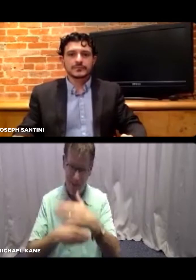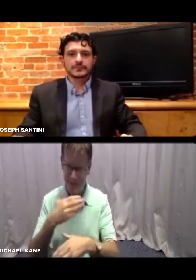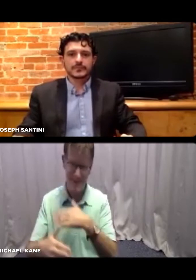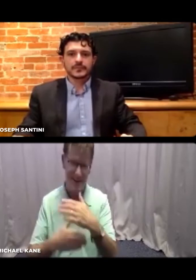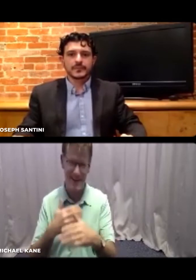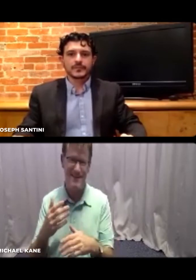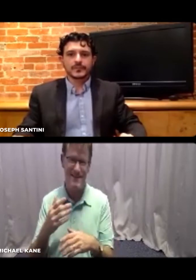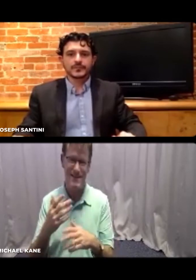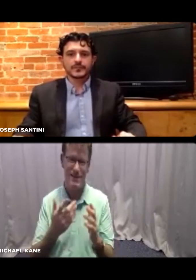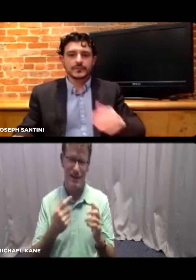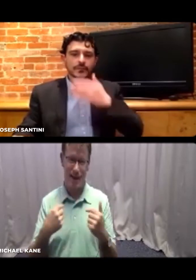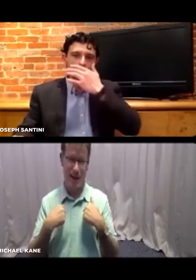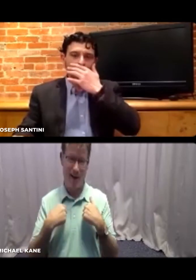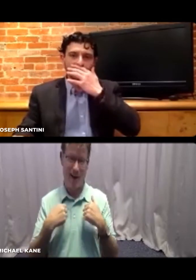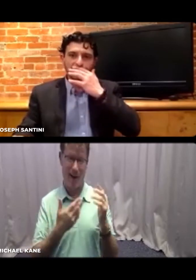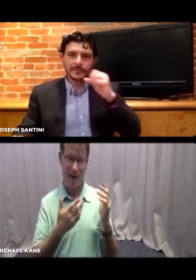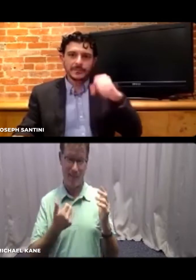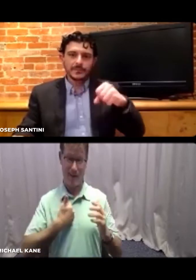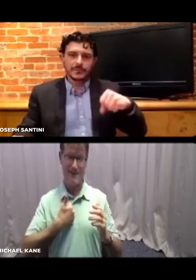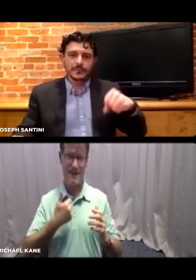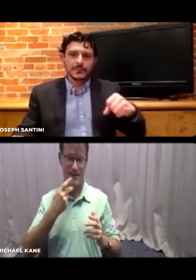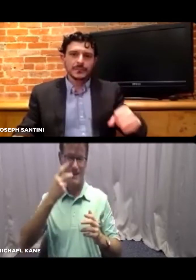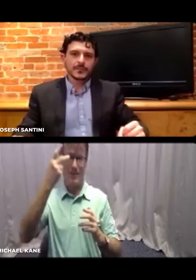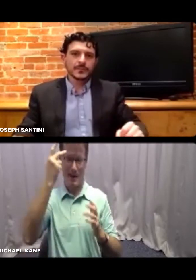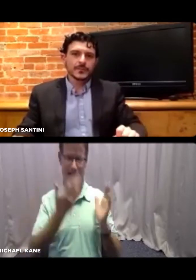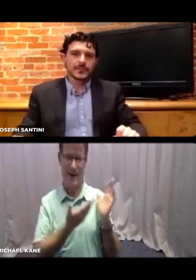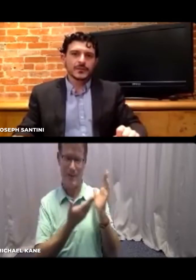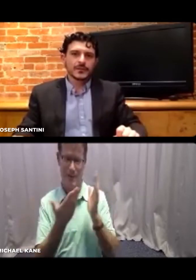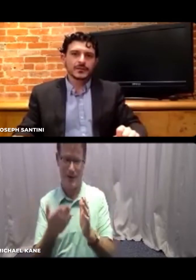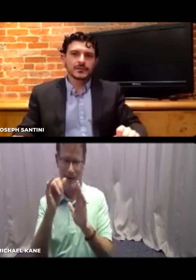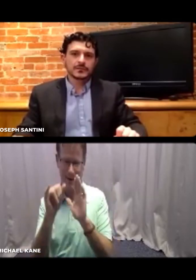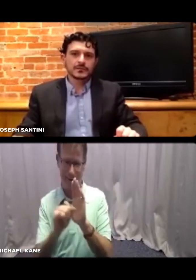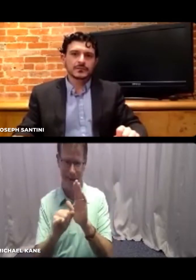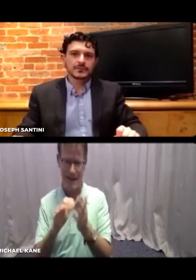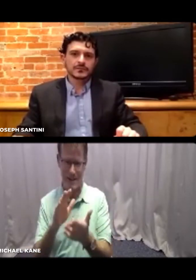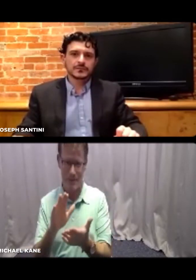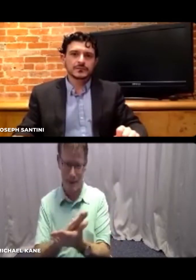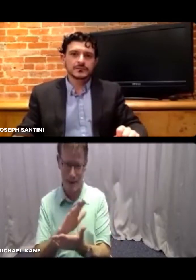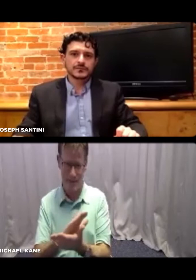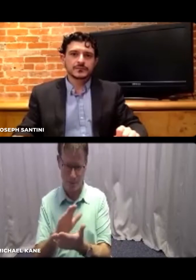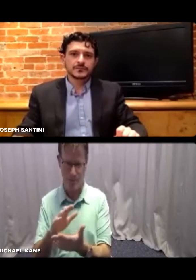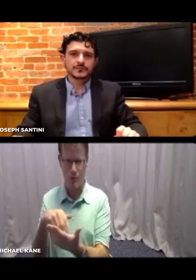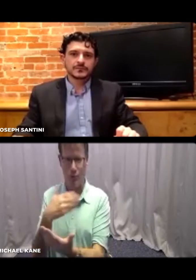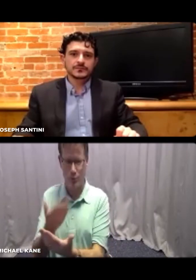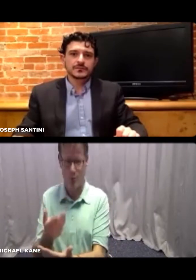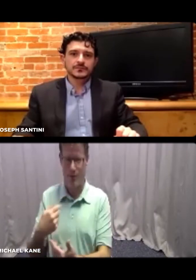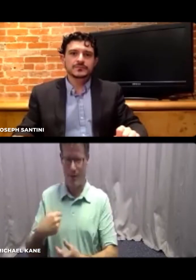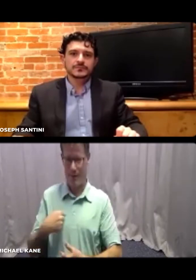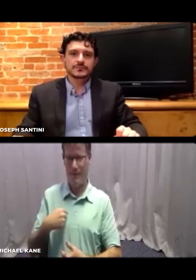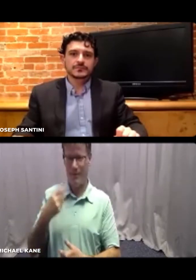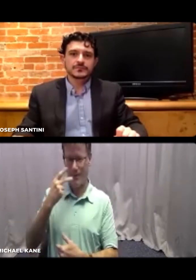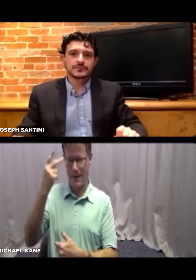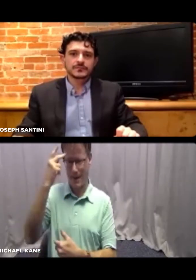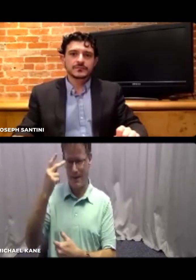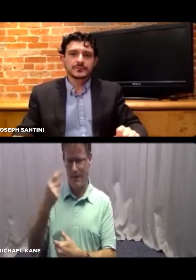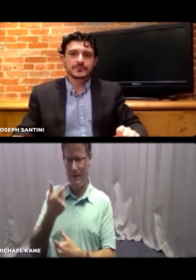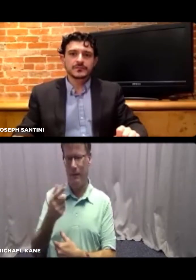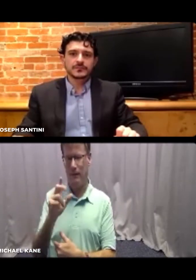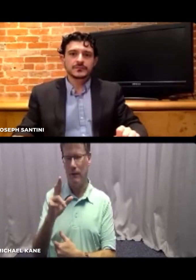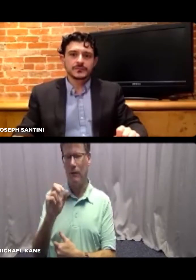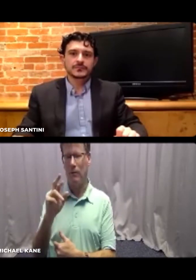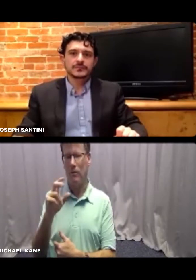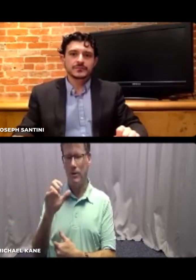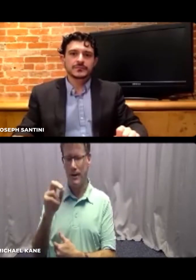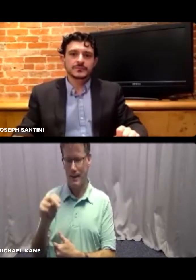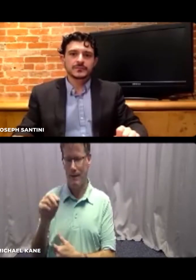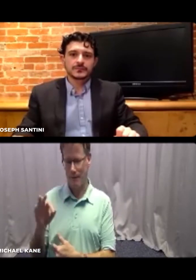process. As a parent, I had to bring identification paperwork to prove that I am the parent or